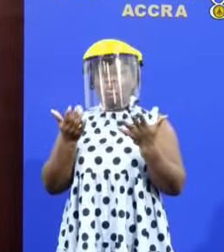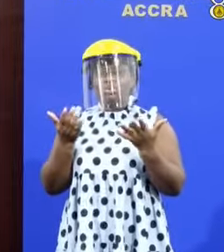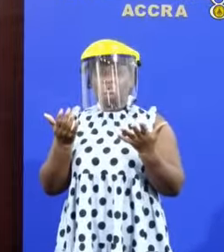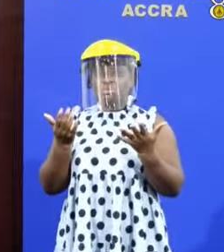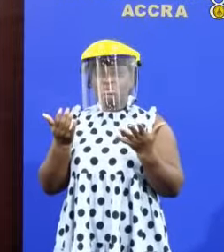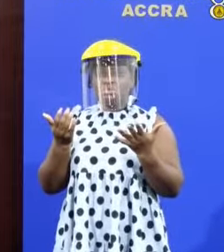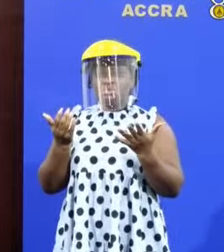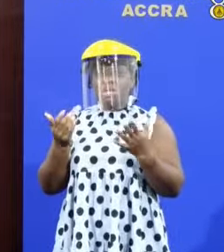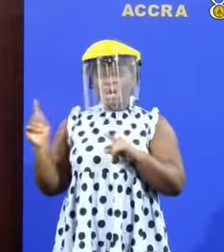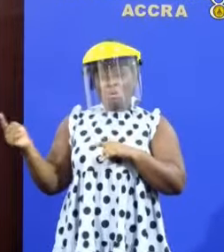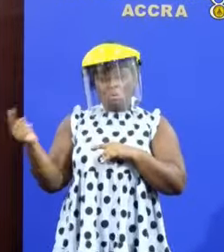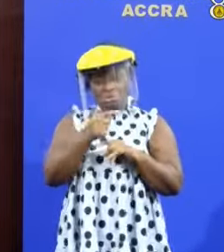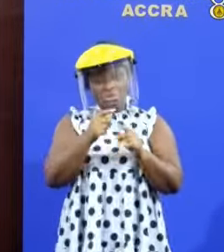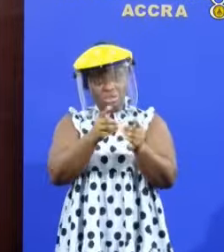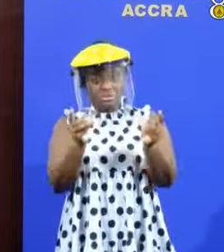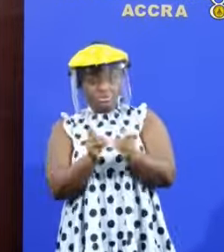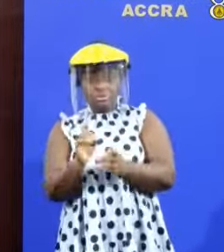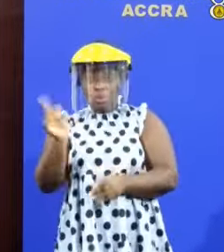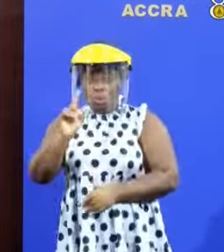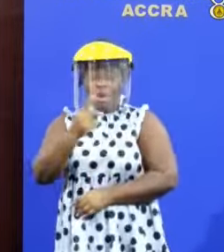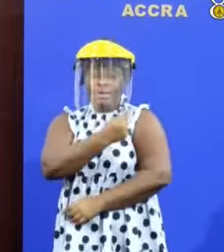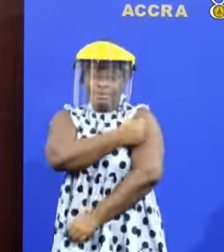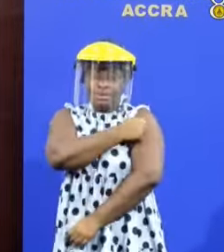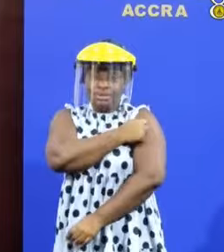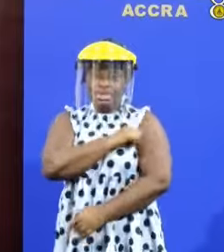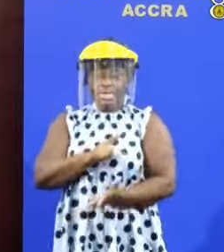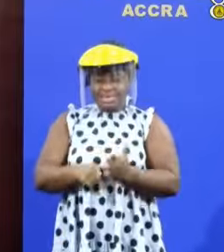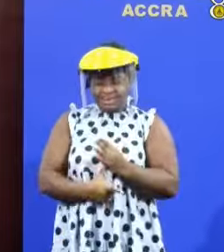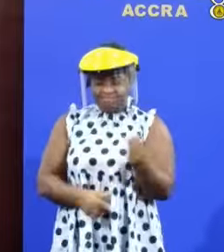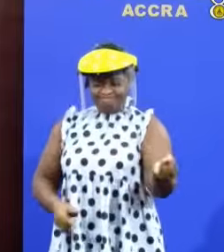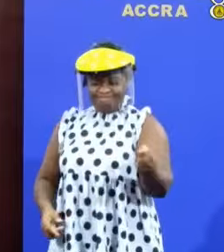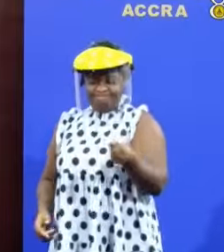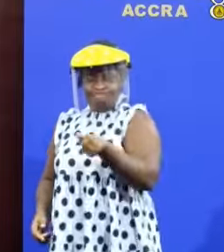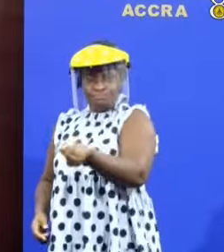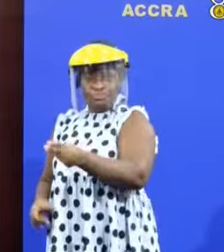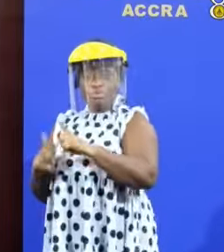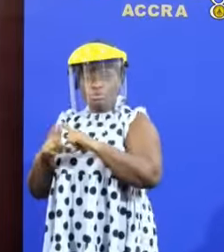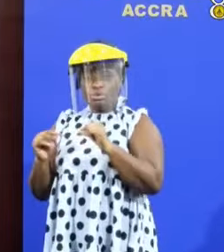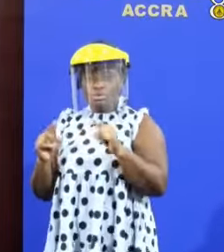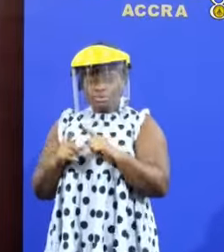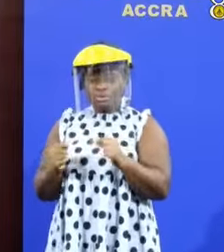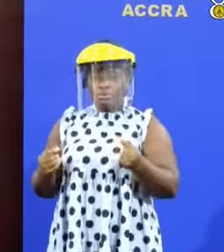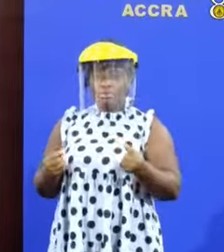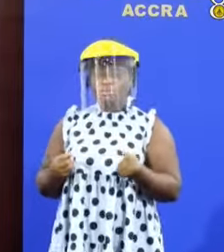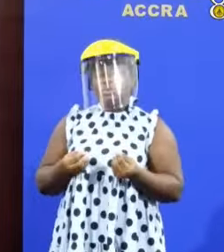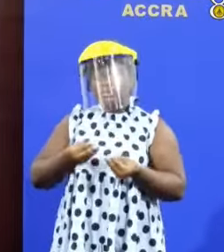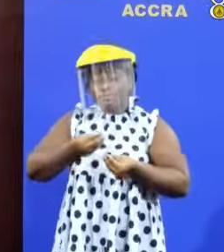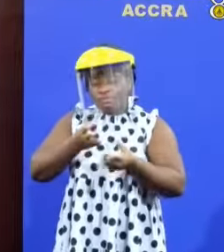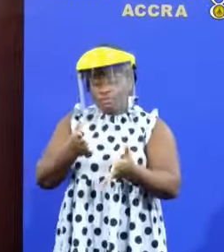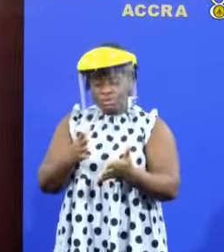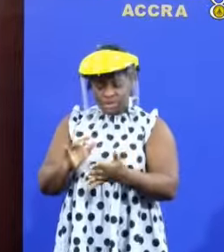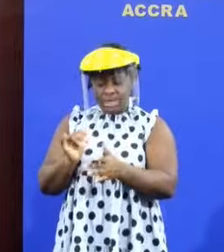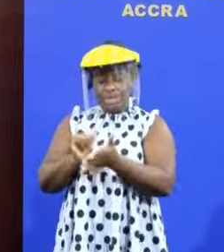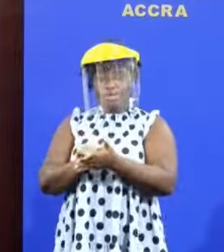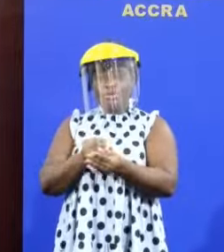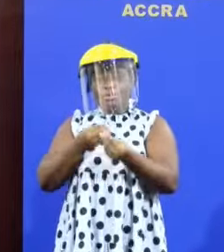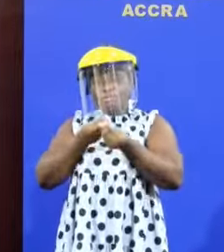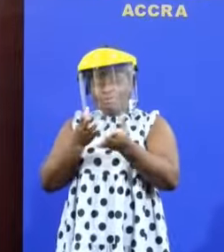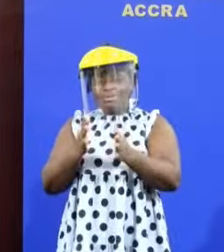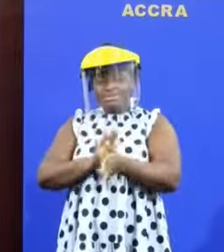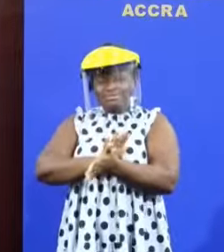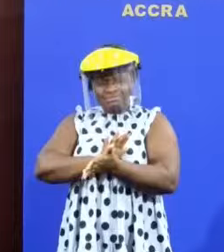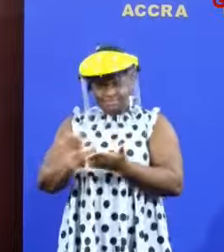you can also go to the district where you are vaccinated, and this verification and can be done to ensure that your data